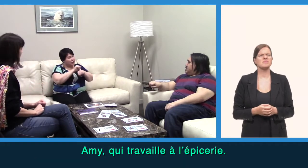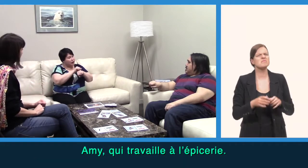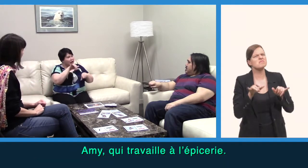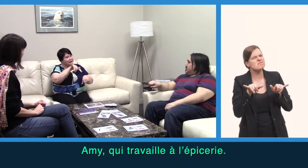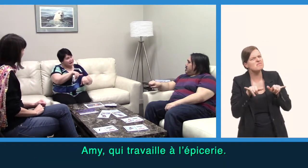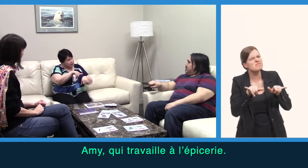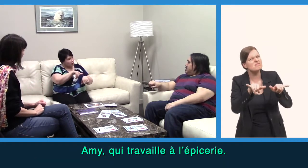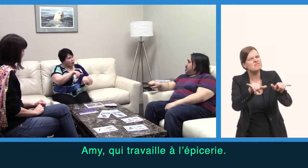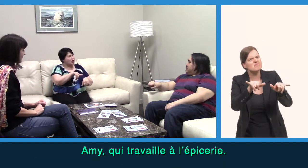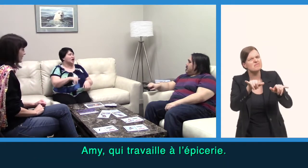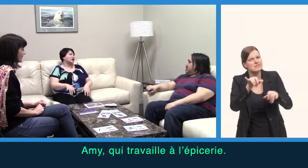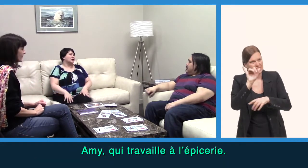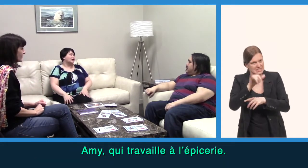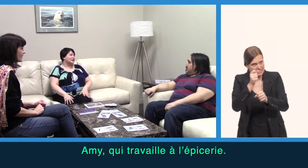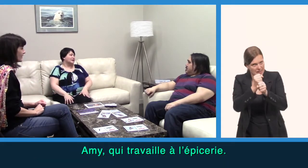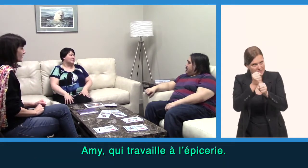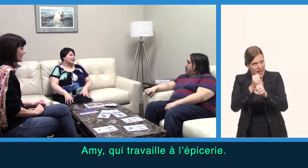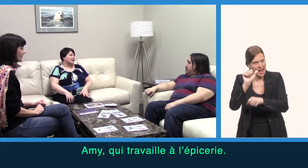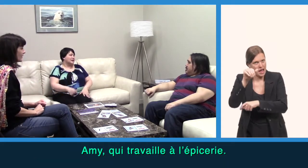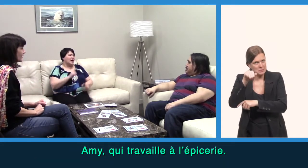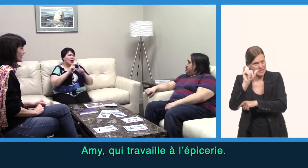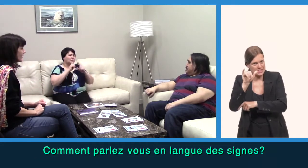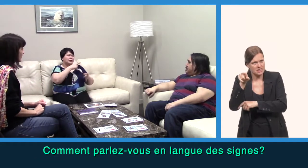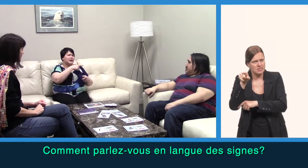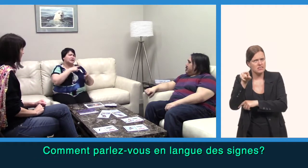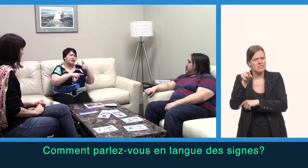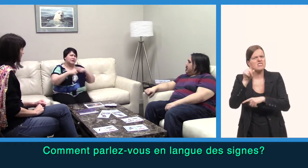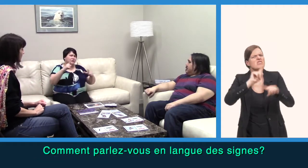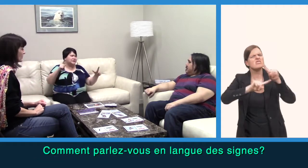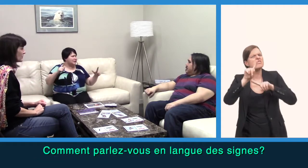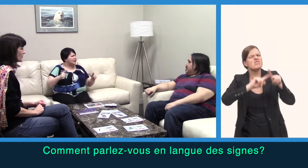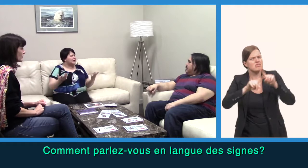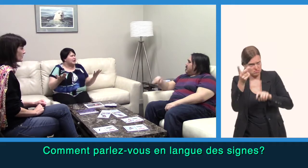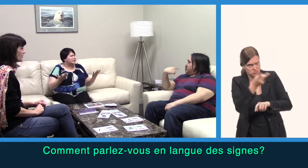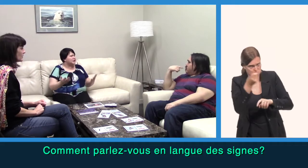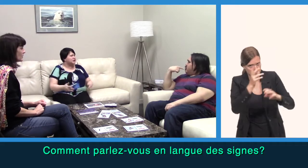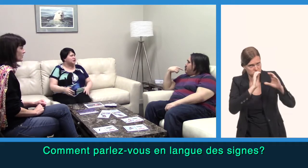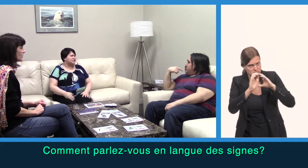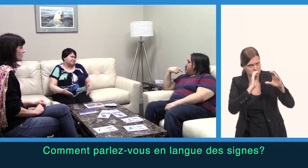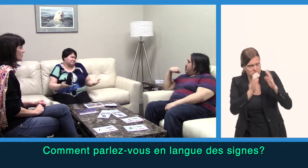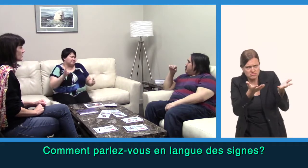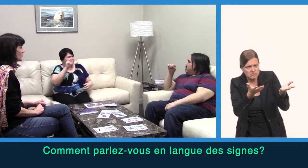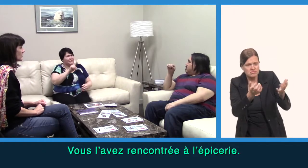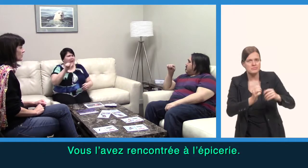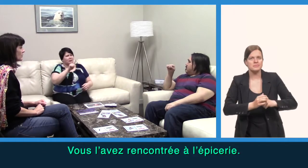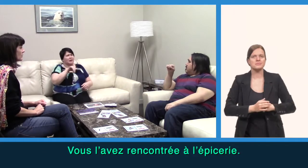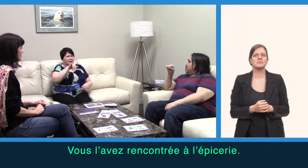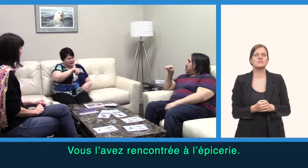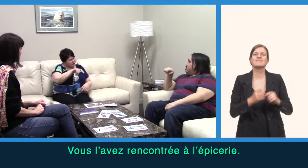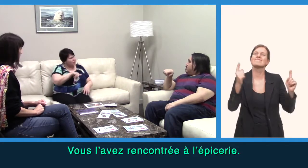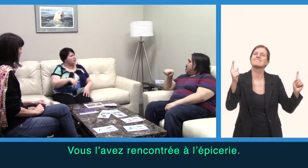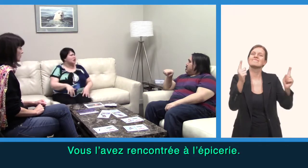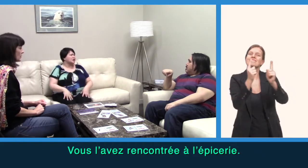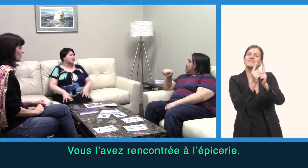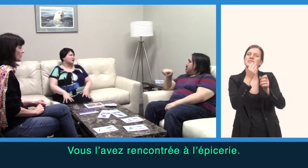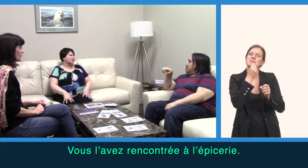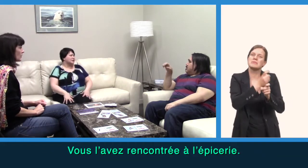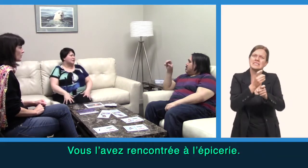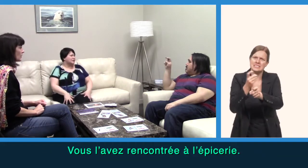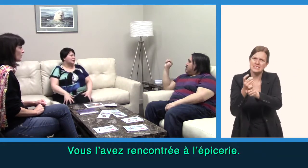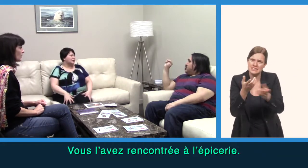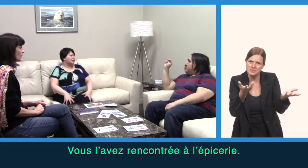The worker at the store. How do they talk to you in sign language? Baker at the store.